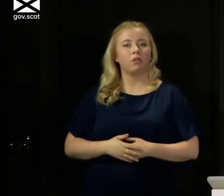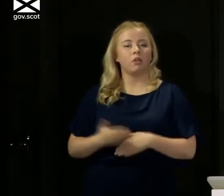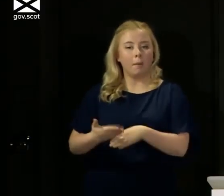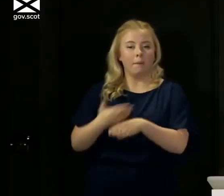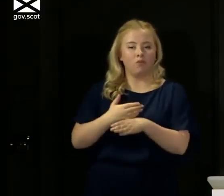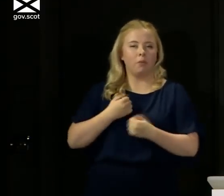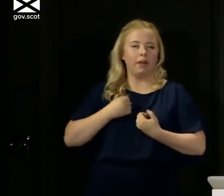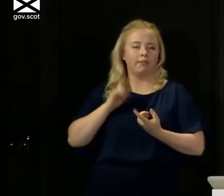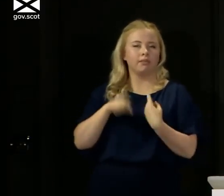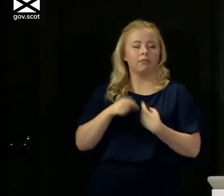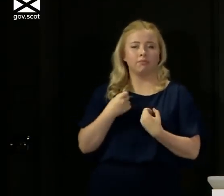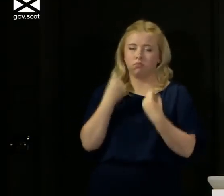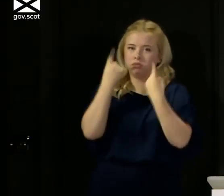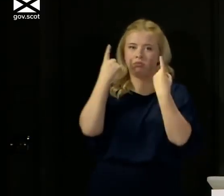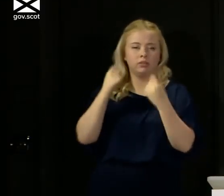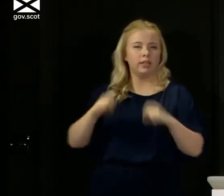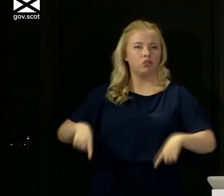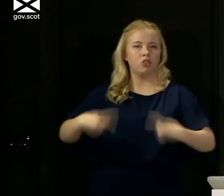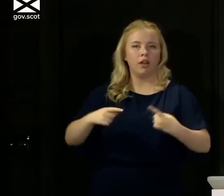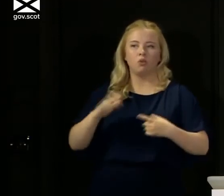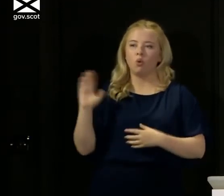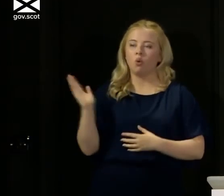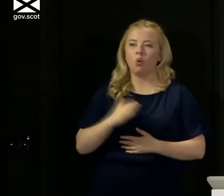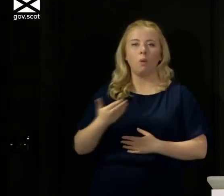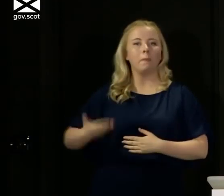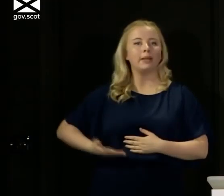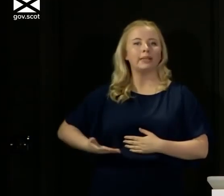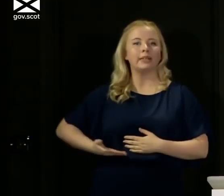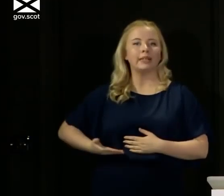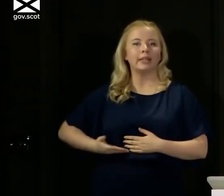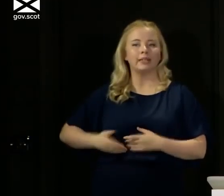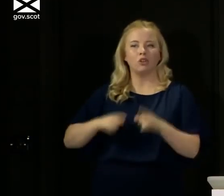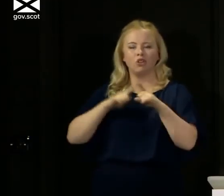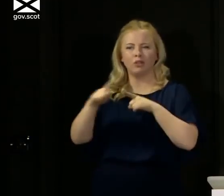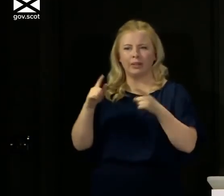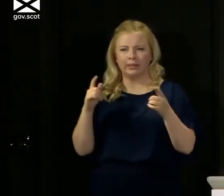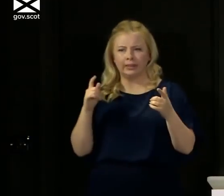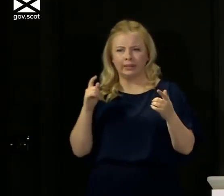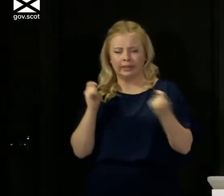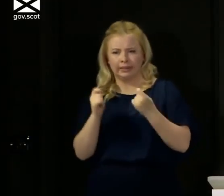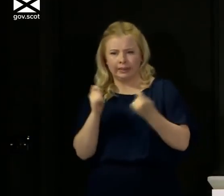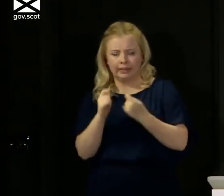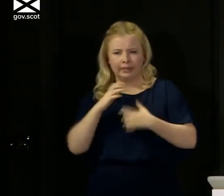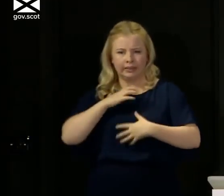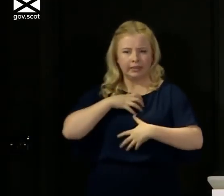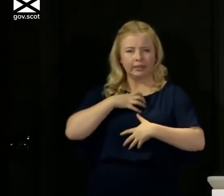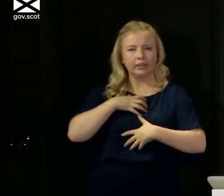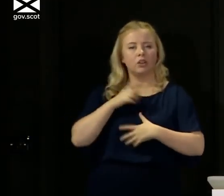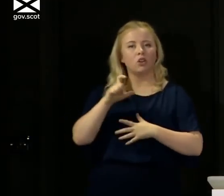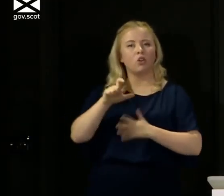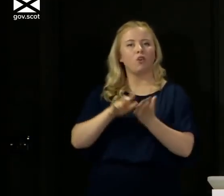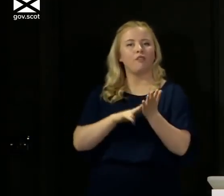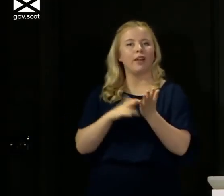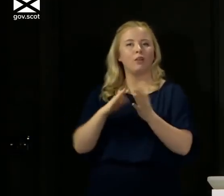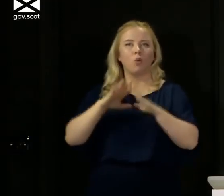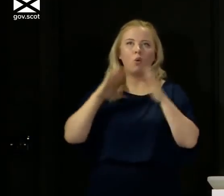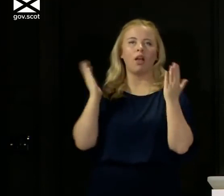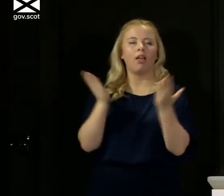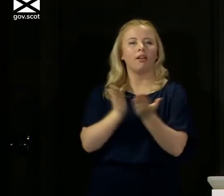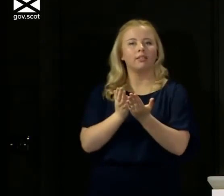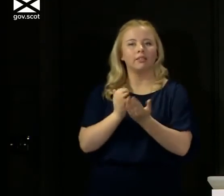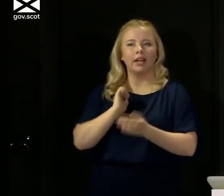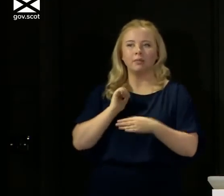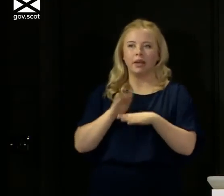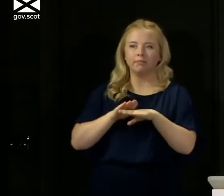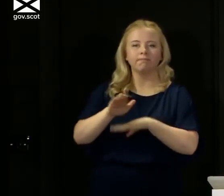part of my answer, I understand the challenges that all businesses are going to face in adapting to the COVID world that we're going to be living in for